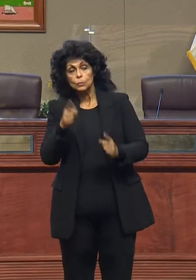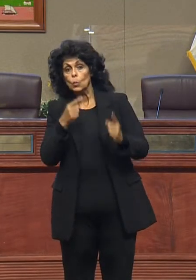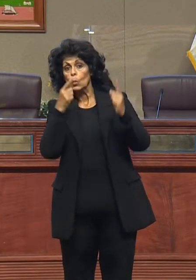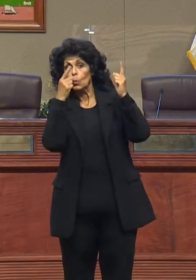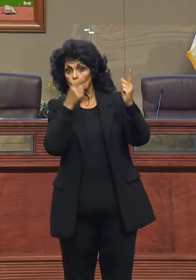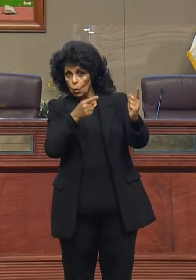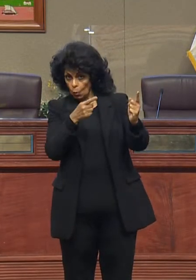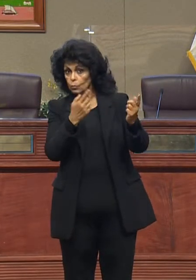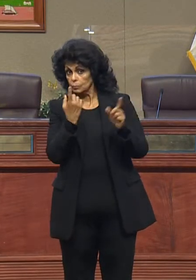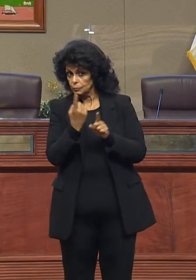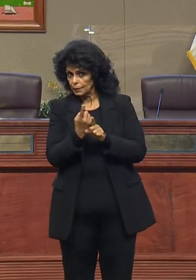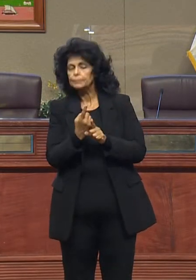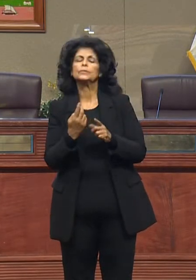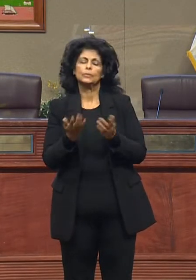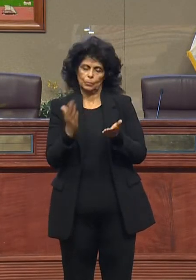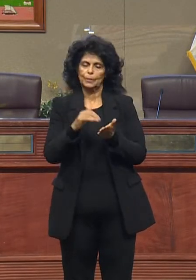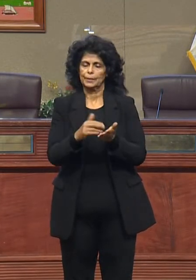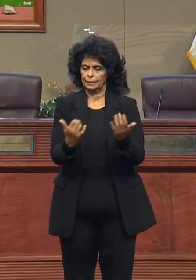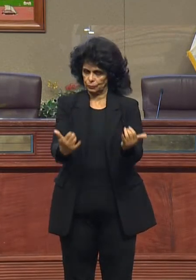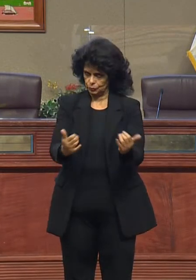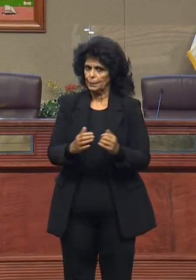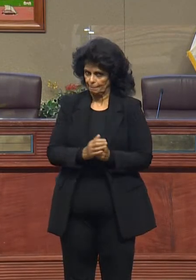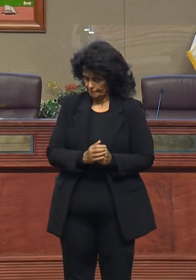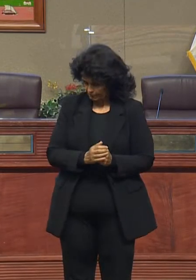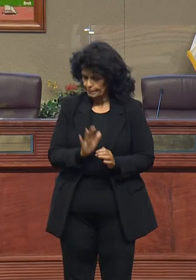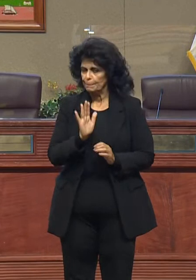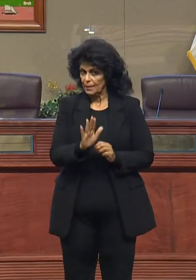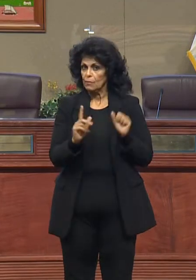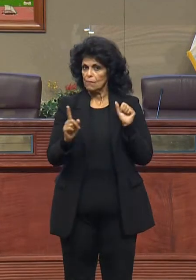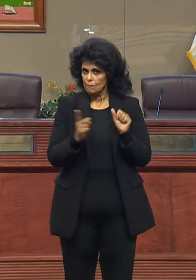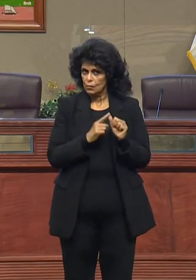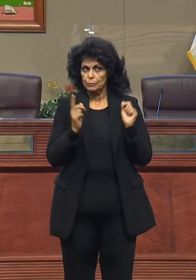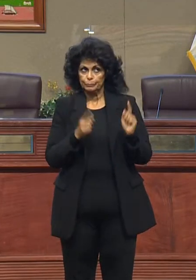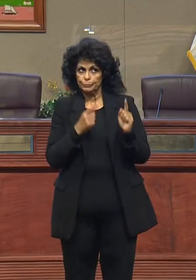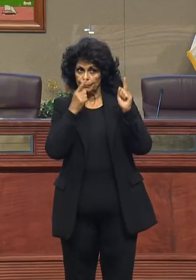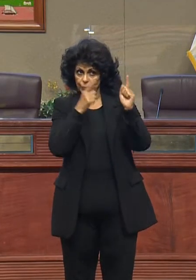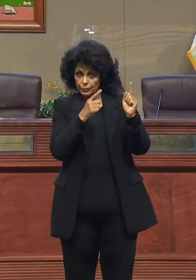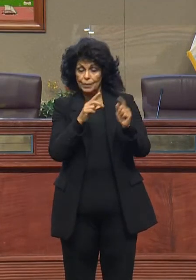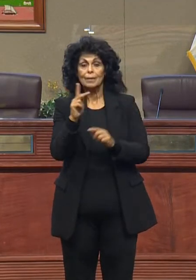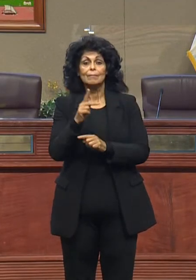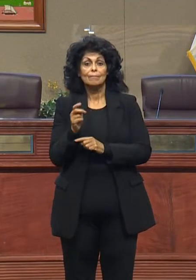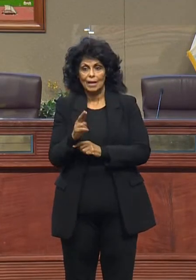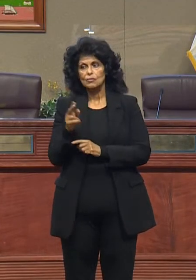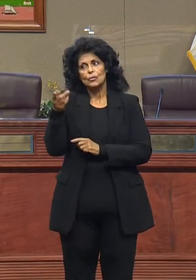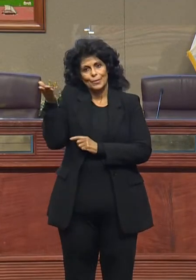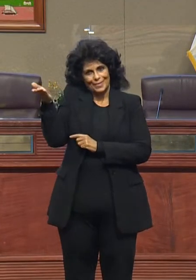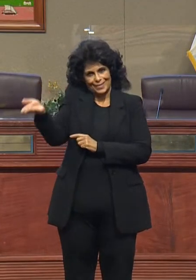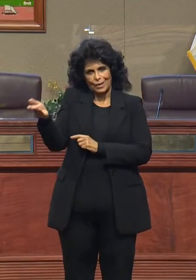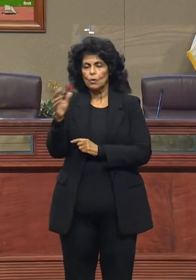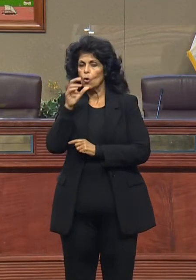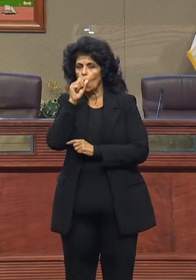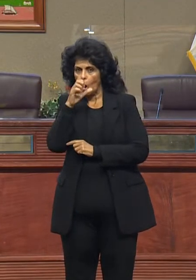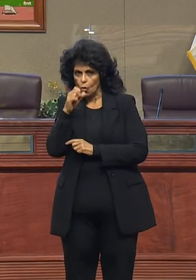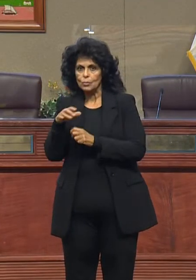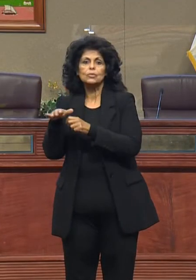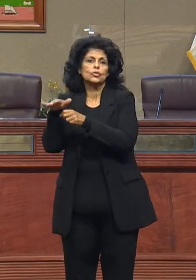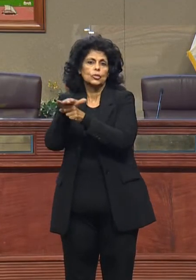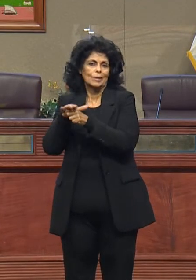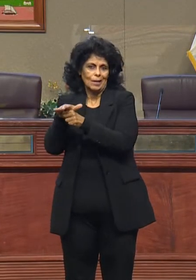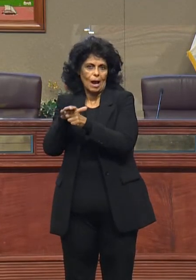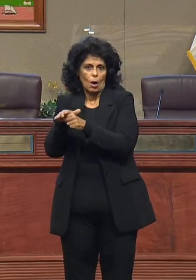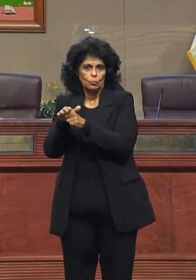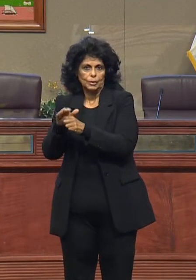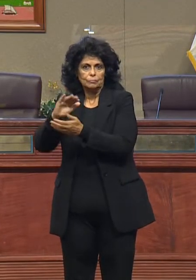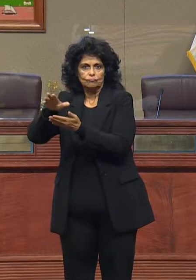do that today. First, we will offer the Pfizer vaccine at our convention center site to residents as young as 16